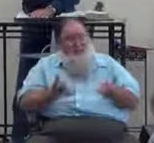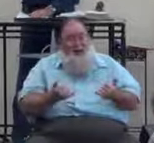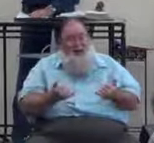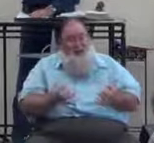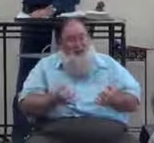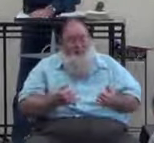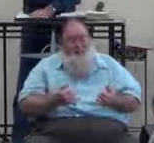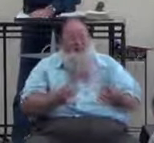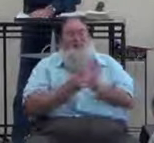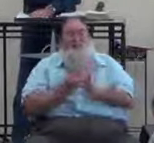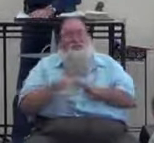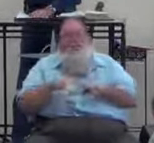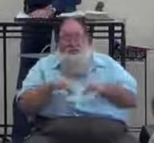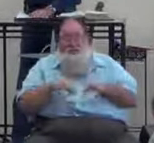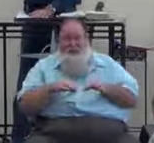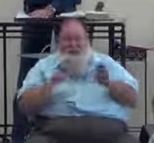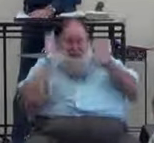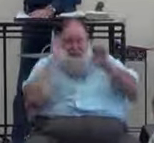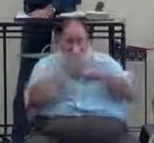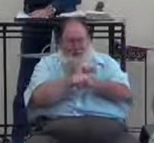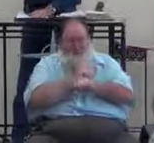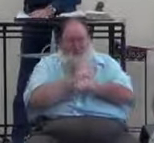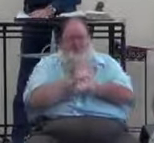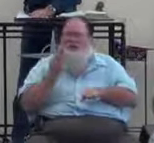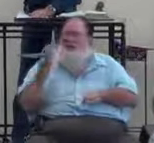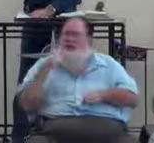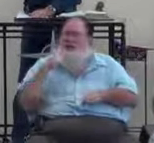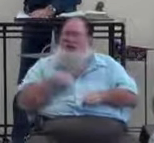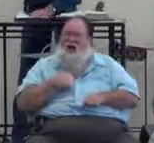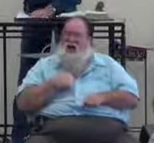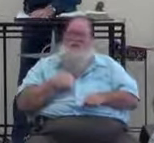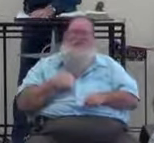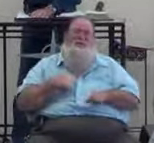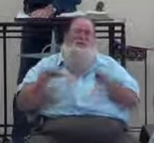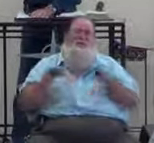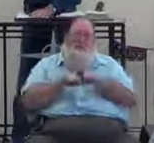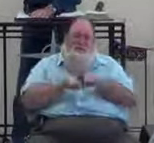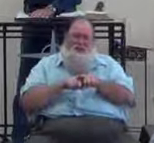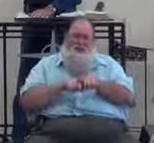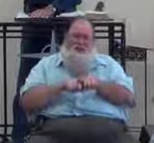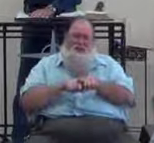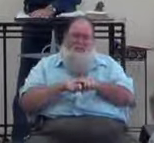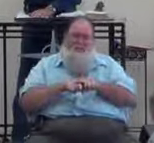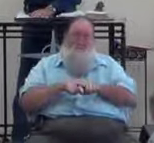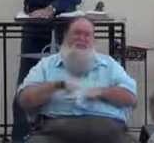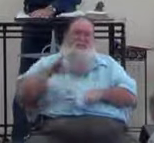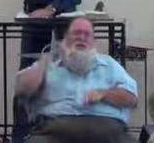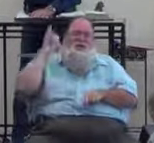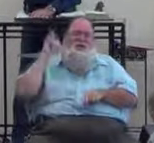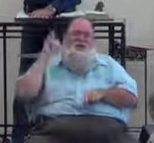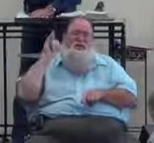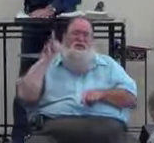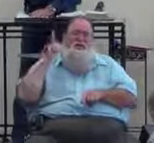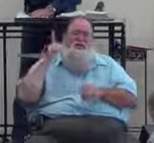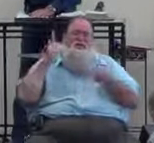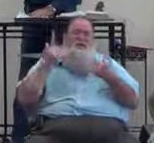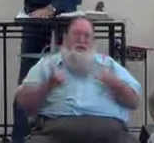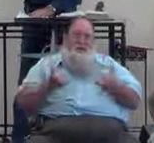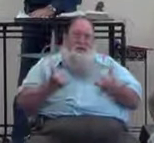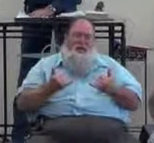Jesus says, I am the same yesterday, today, and forever. So why would we doubt that we can't have